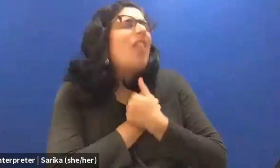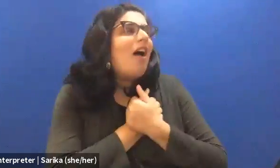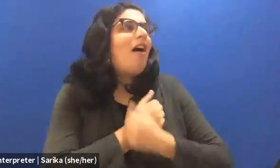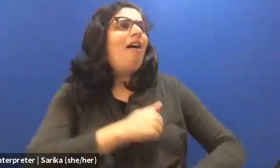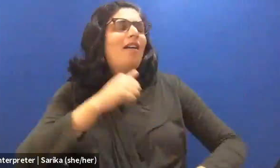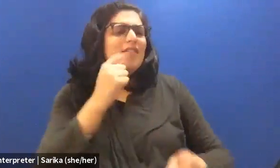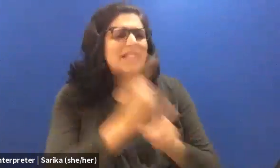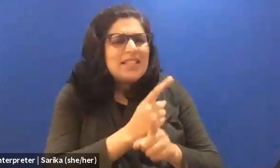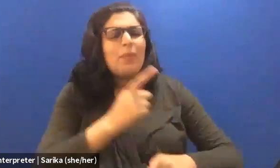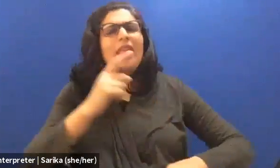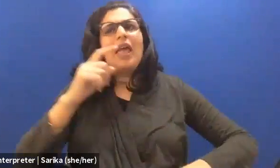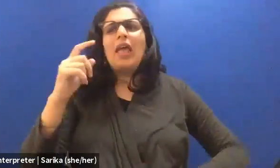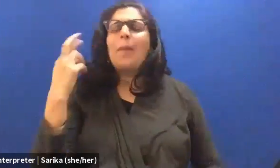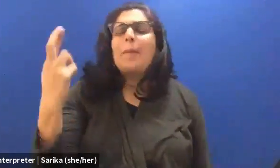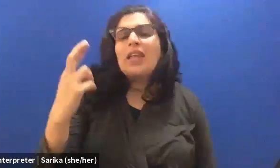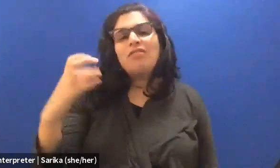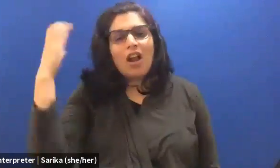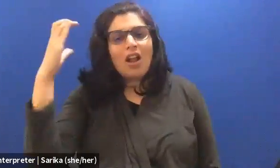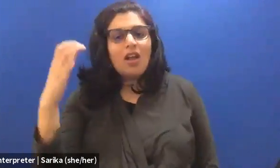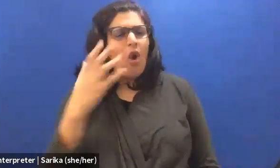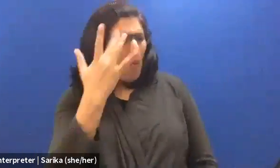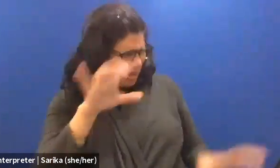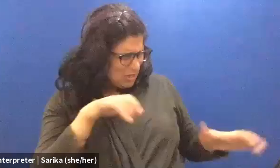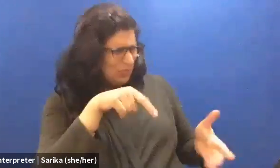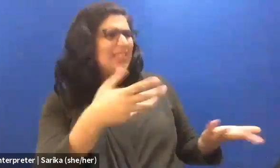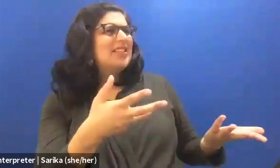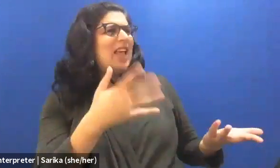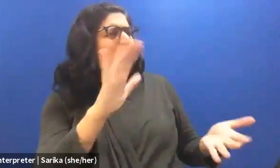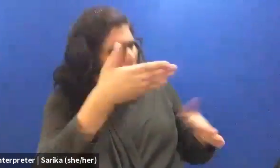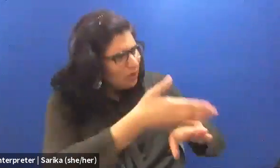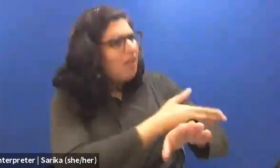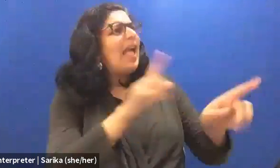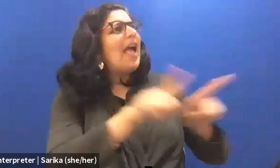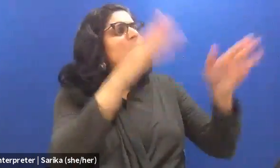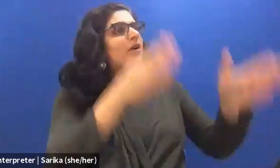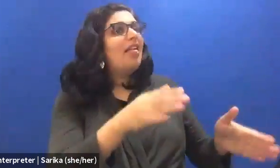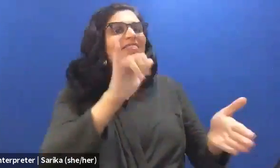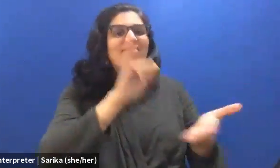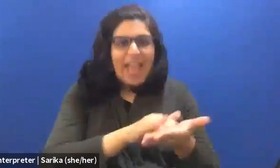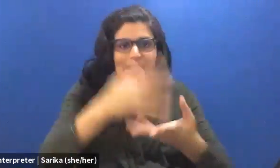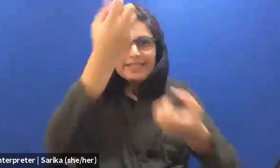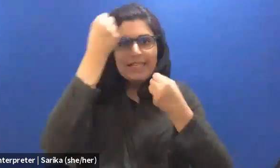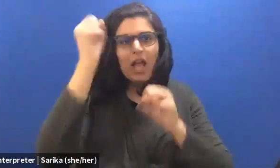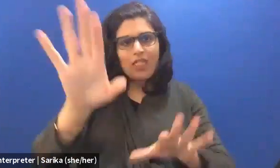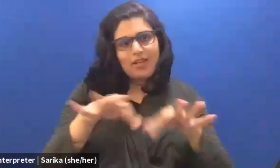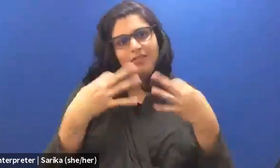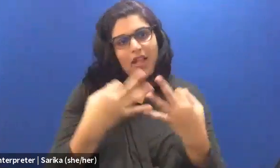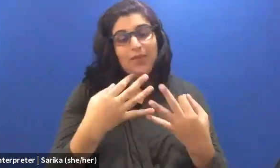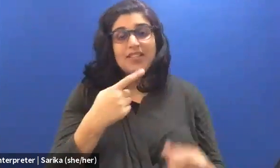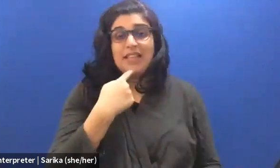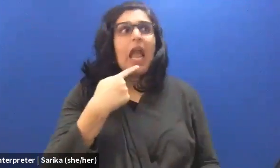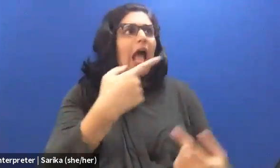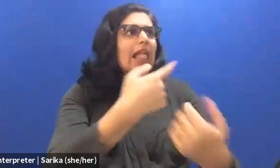check yourself. Why are you doing this? I want you to be a better person. To me, that's decolonizing families, saying, I love